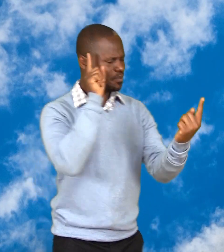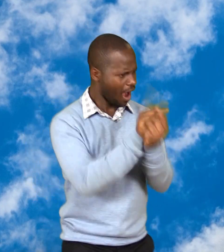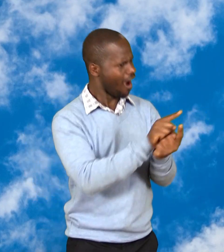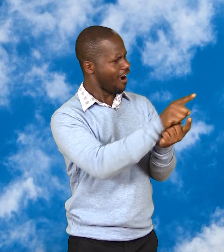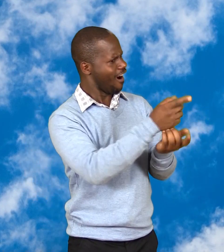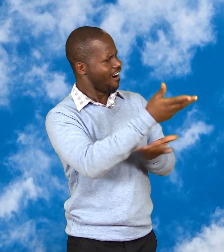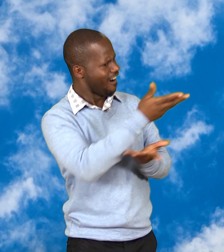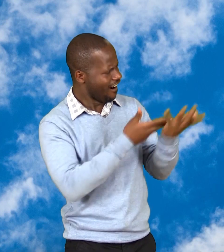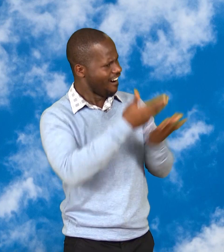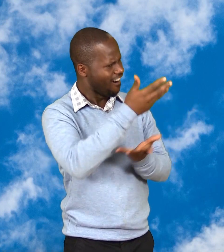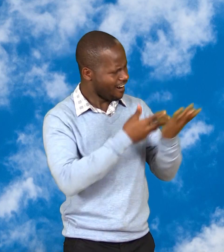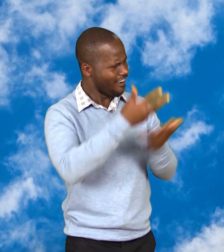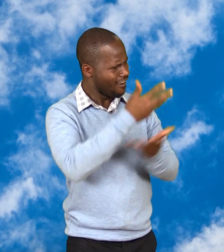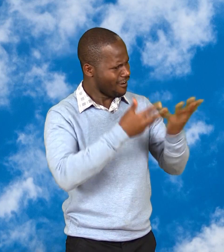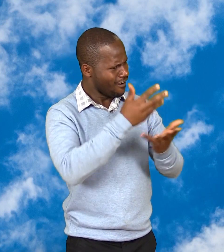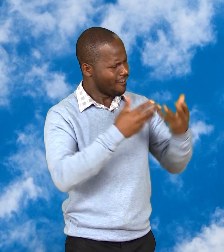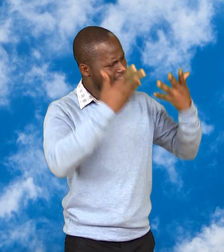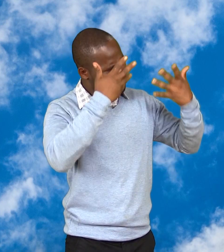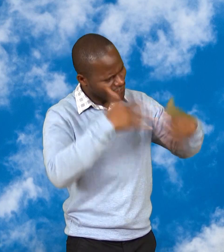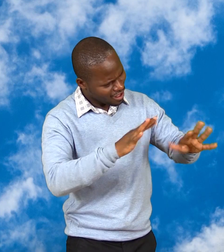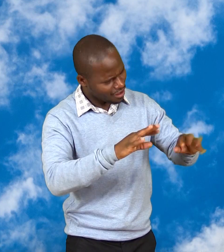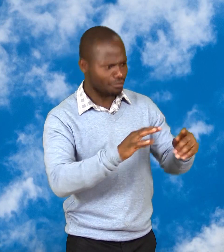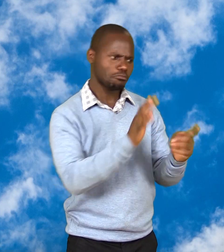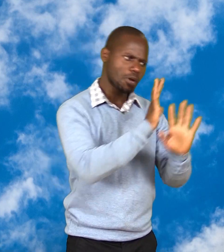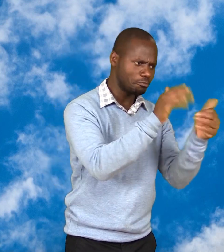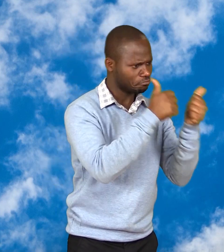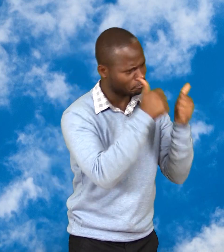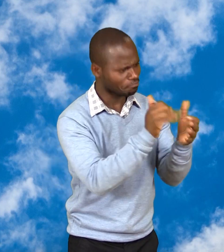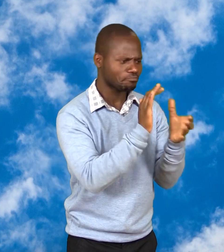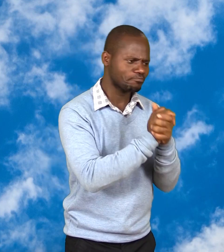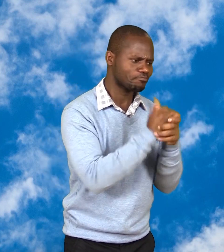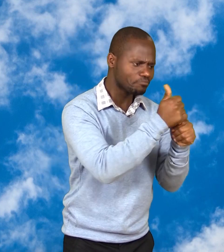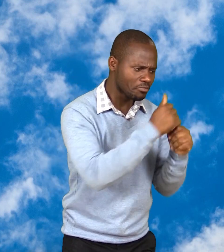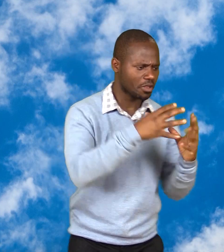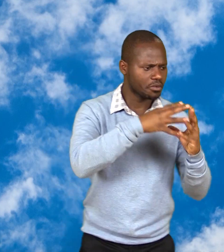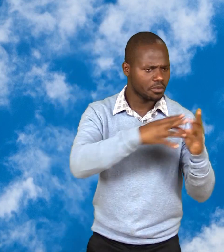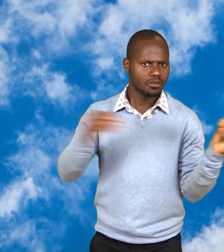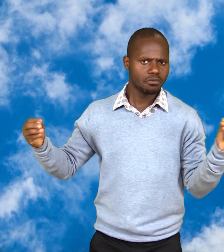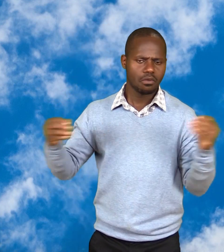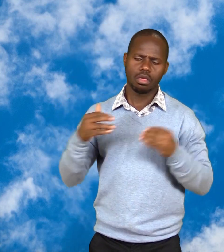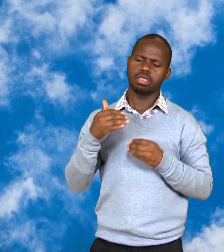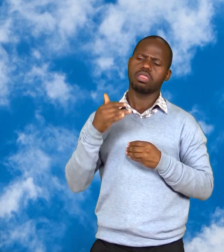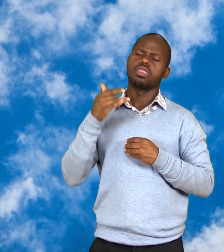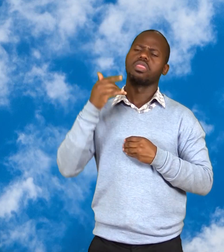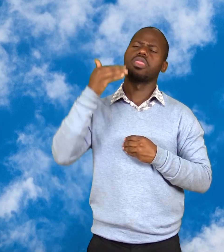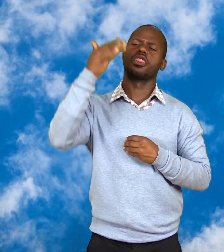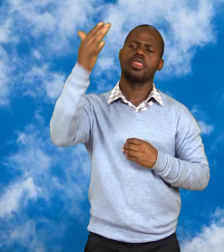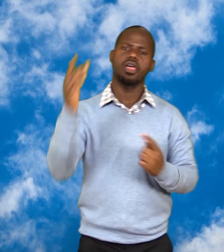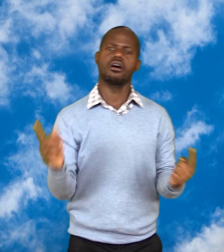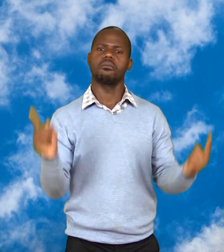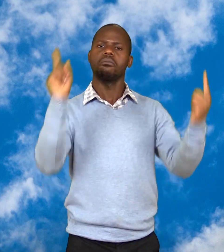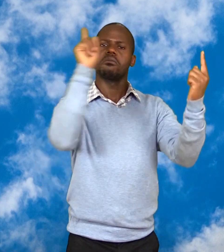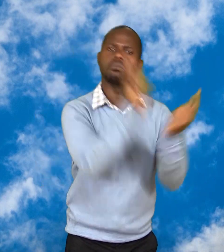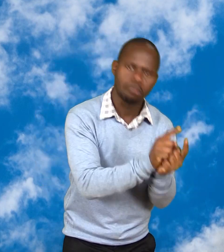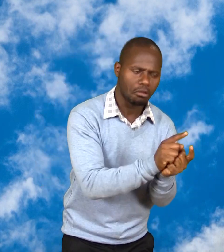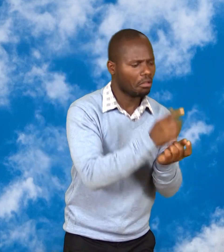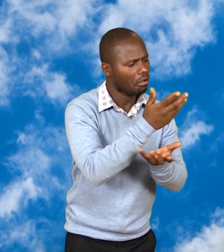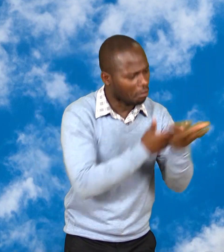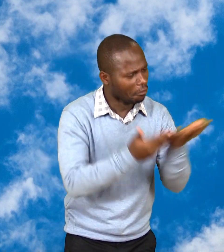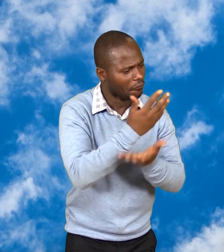So that's why when a deaf person meets a fellow deaf person, they are very delighted, and they communicate for a very long time, and